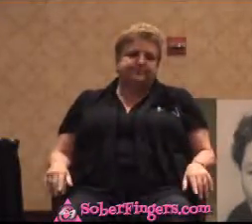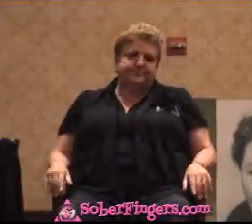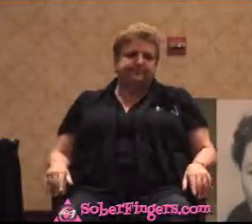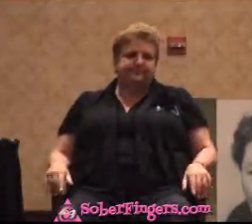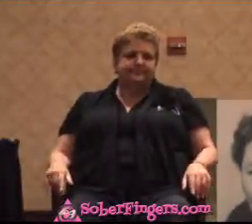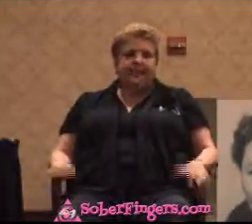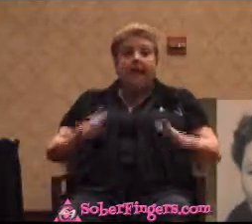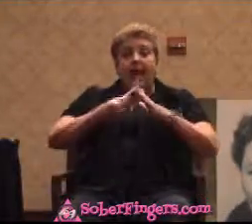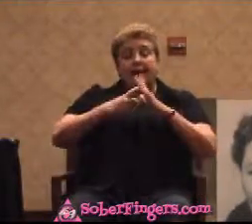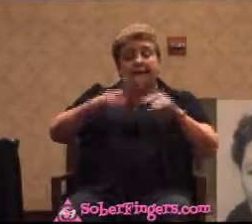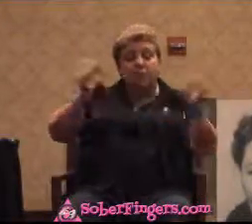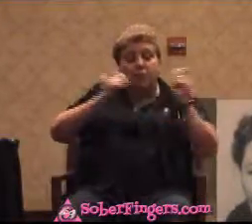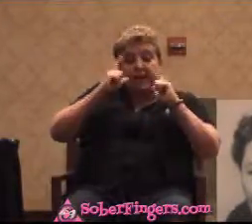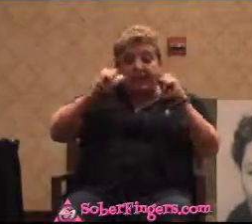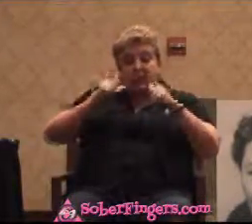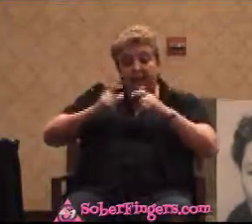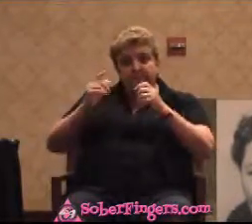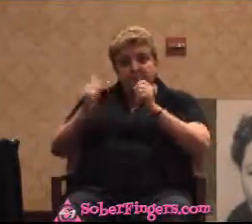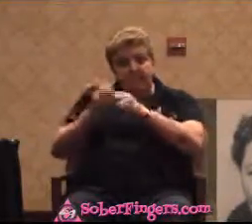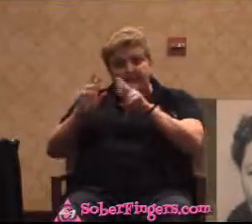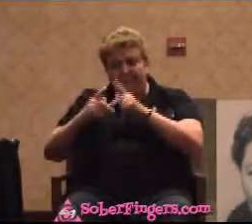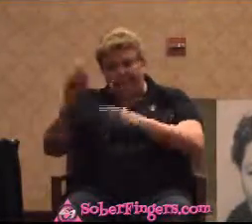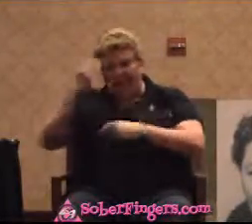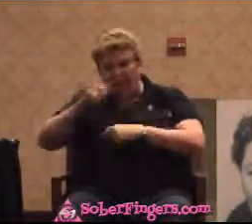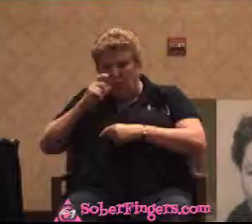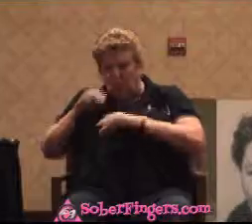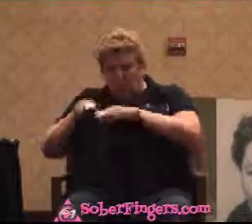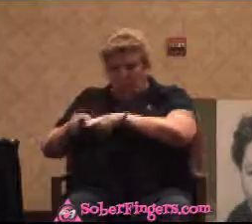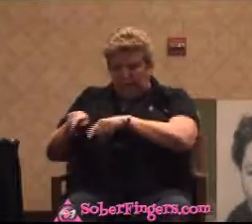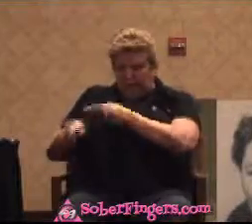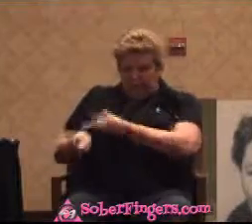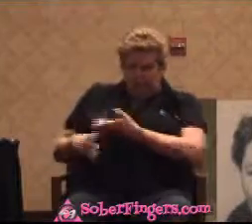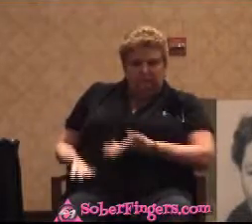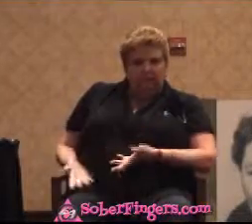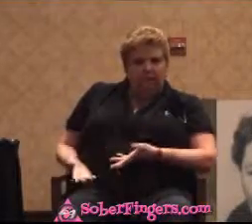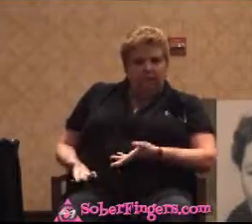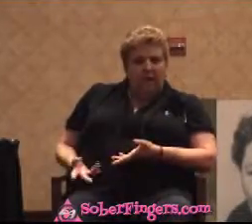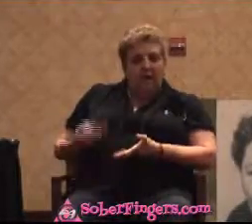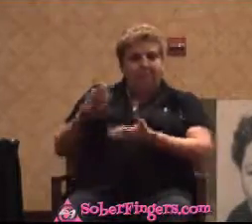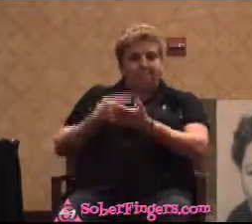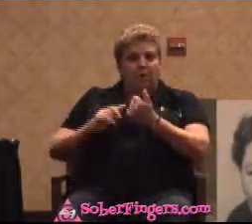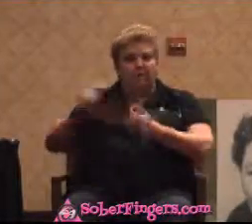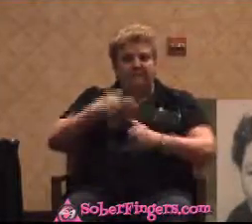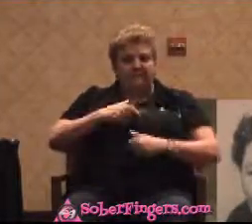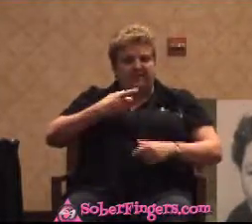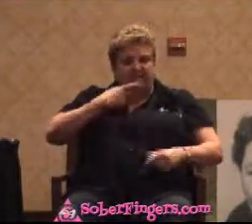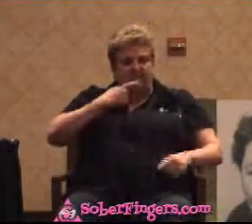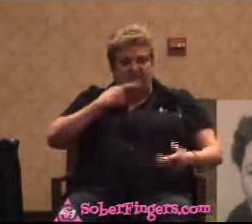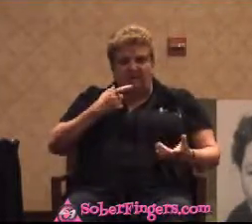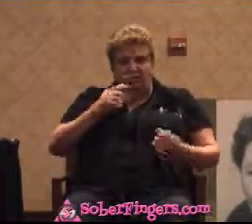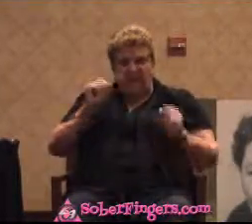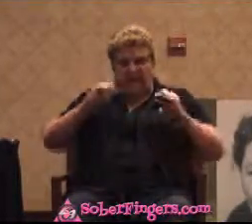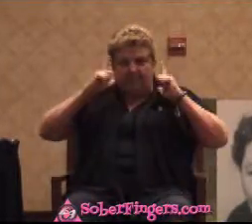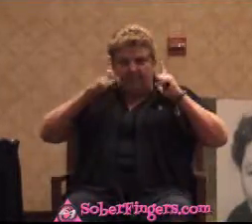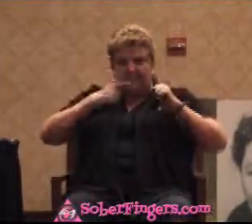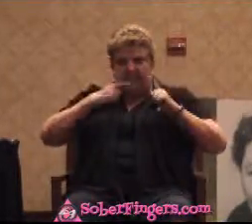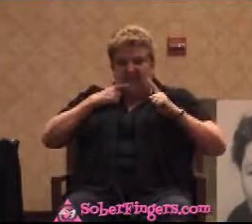waking up next to people that I didn't know. Waking up next to people where both of us woke up and went, "Damn!"